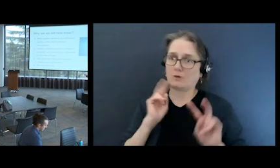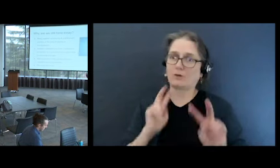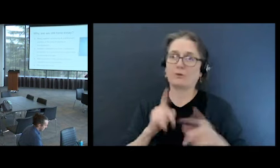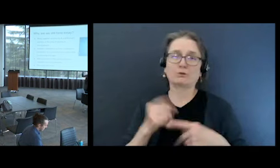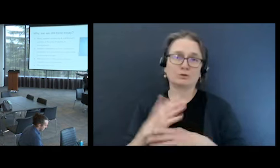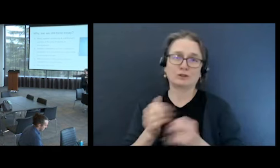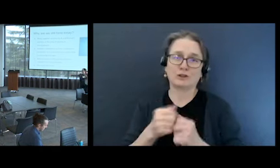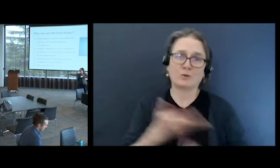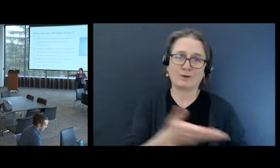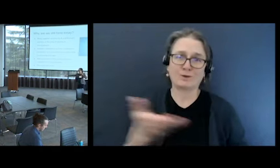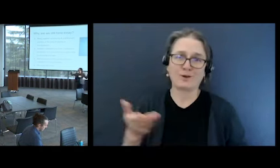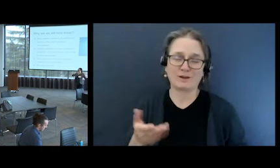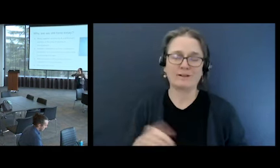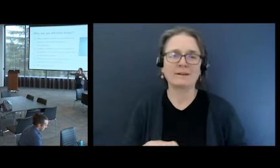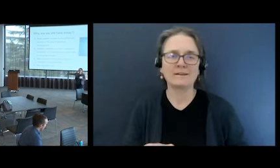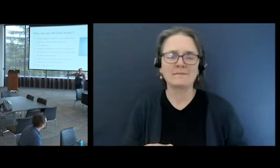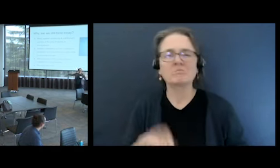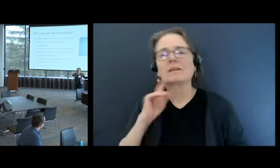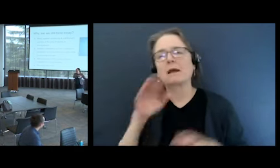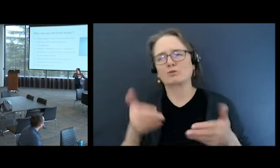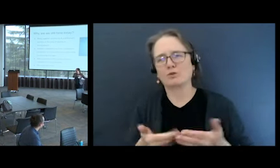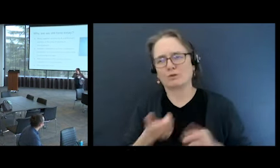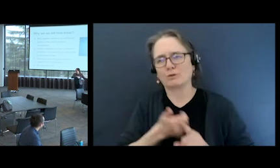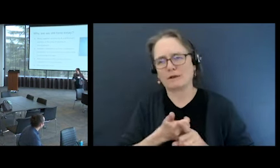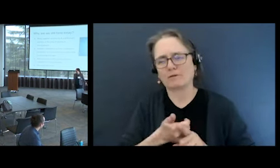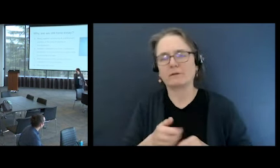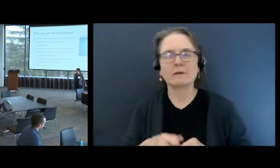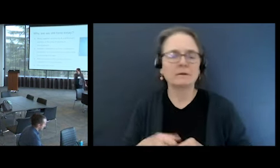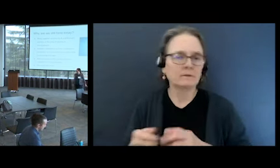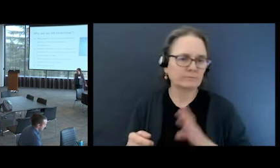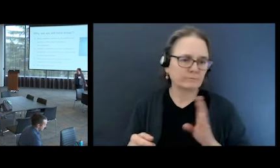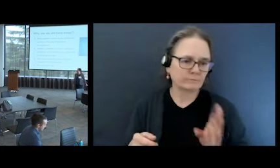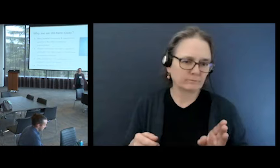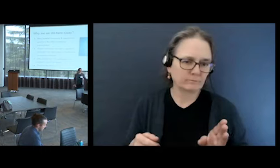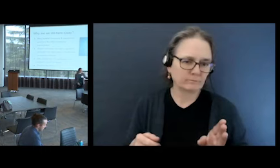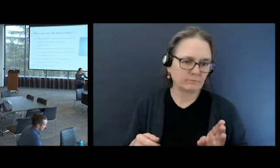Should we do like one on that, like while you're passing it, we can start